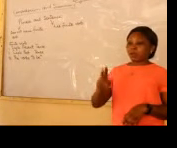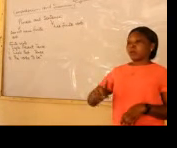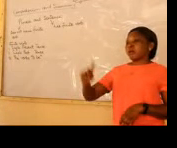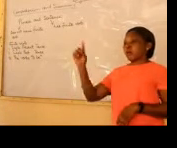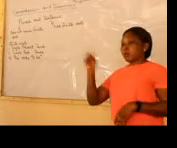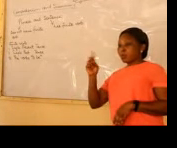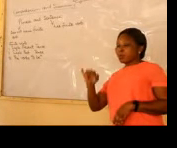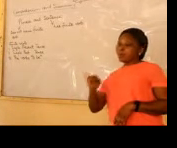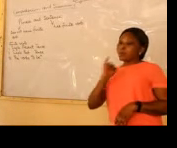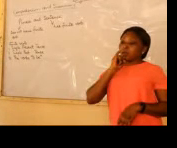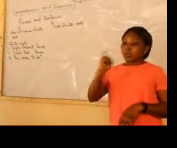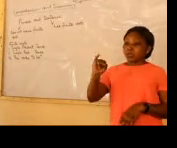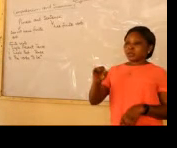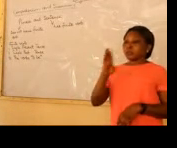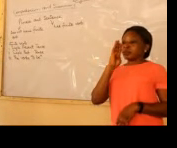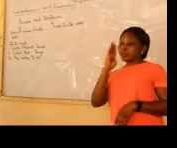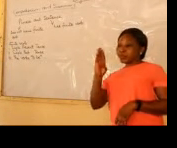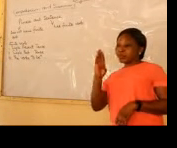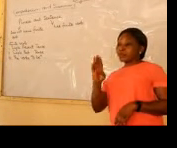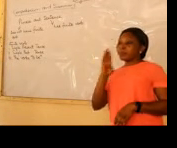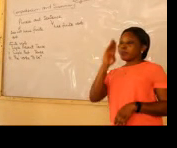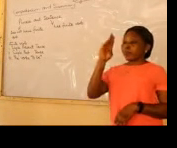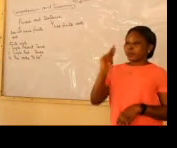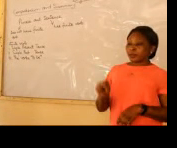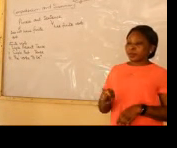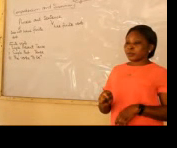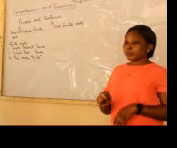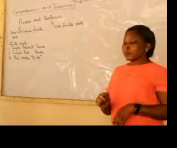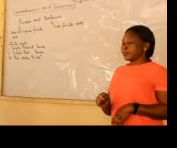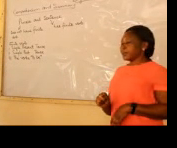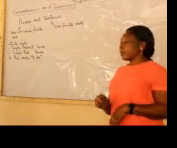were, is, be, been,